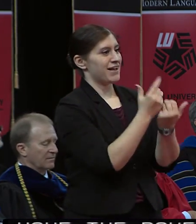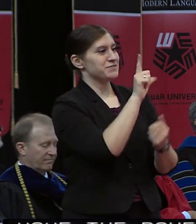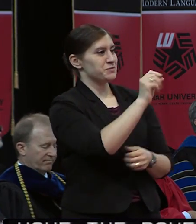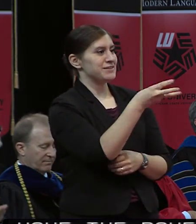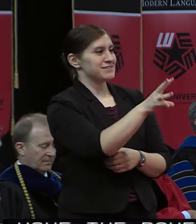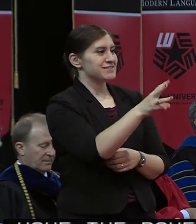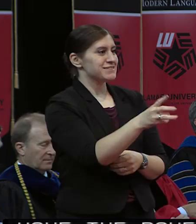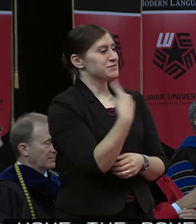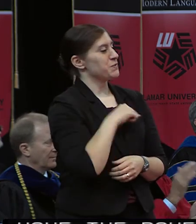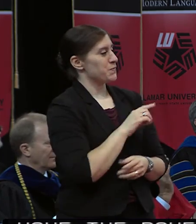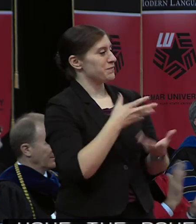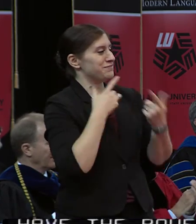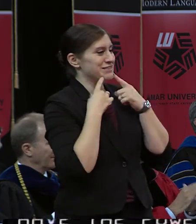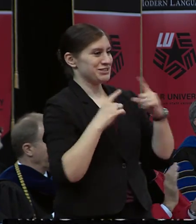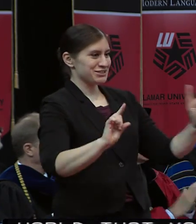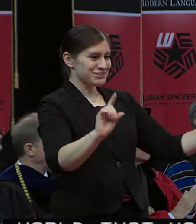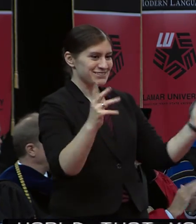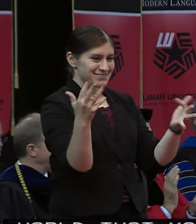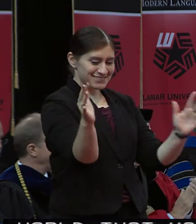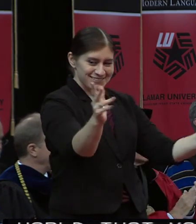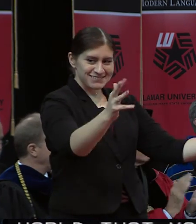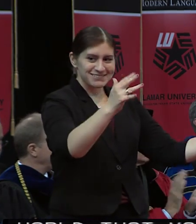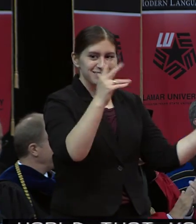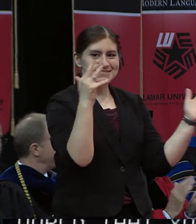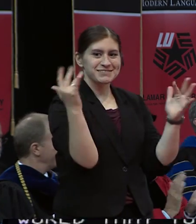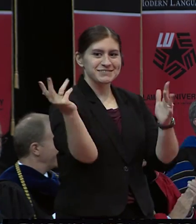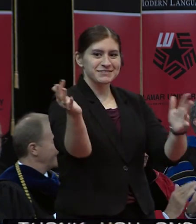2016. We did it.